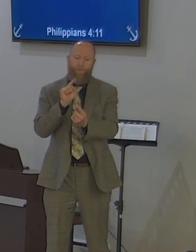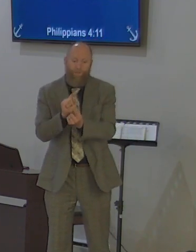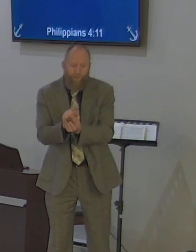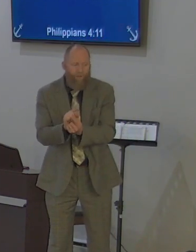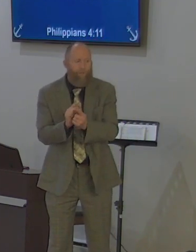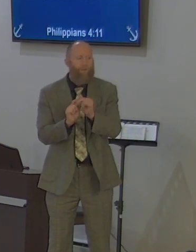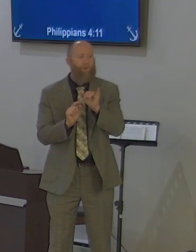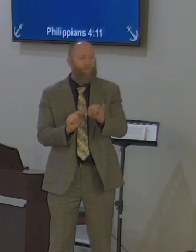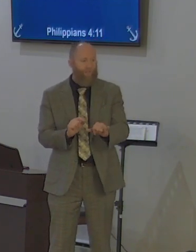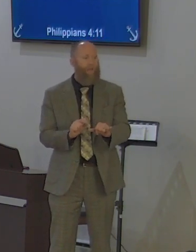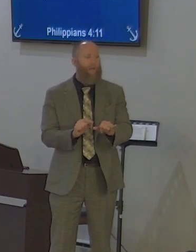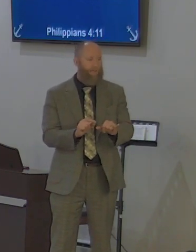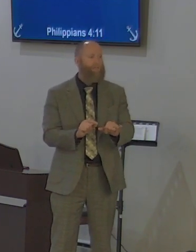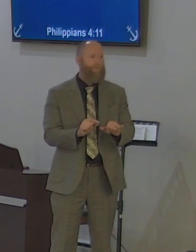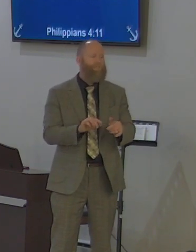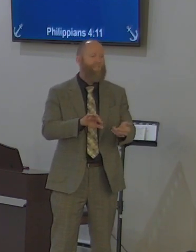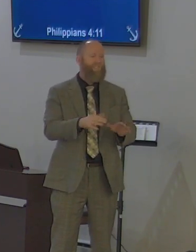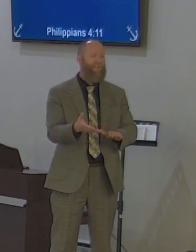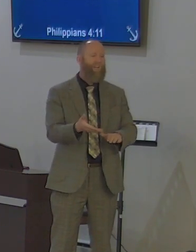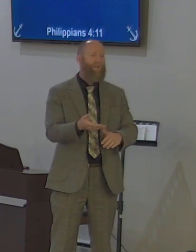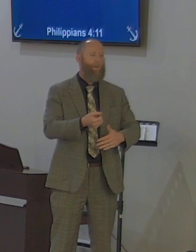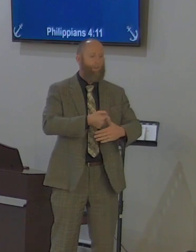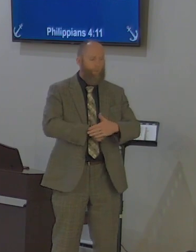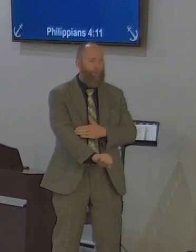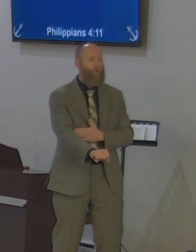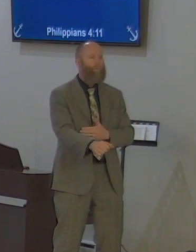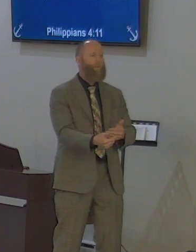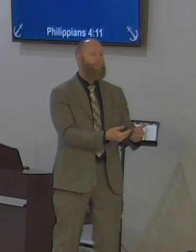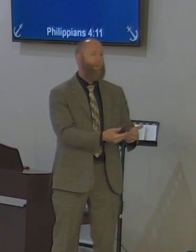and got to hold the now delivered, stillborn baby.